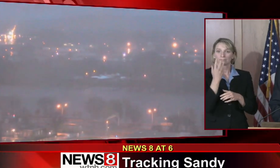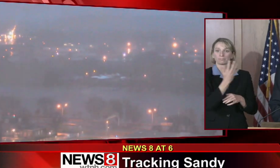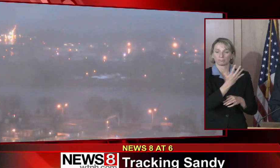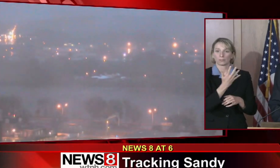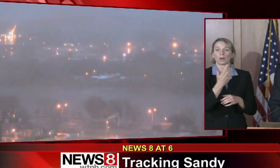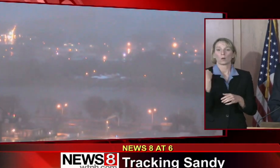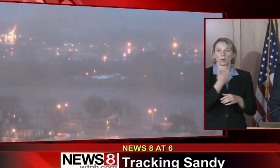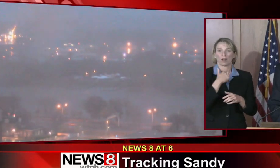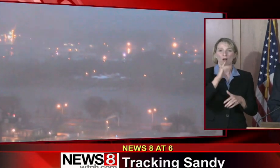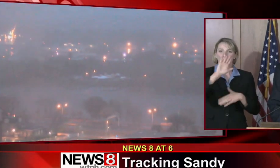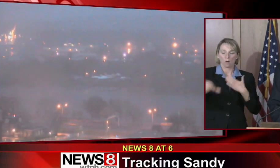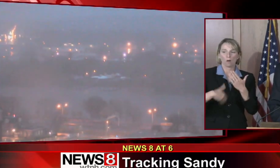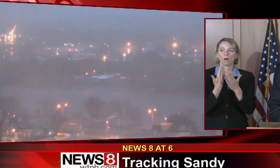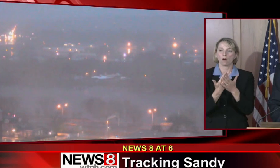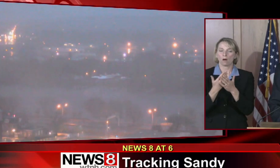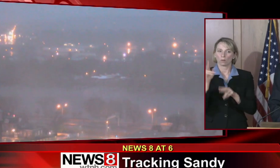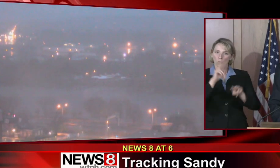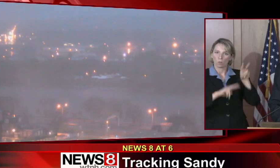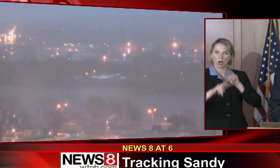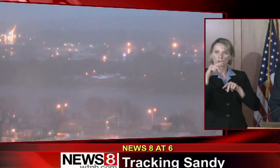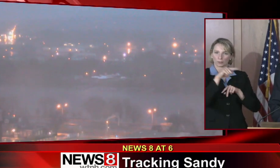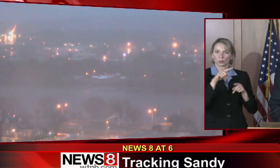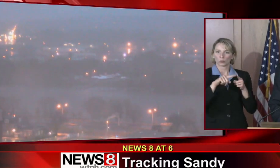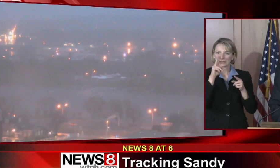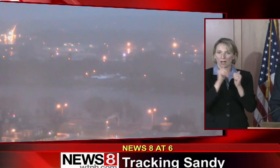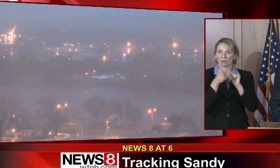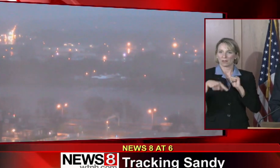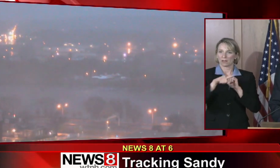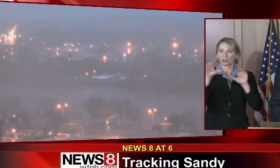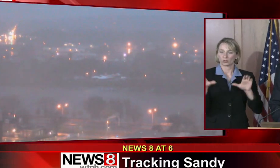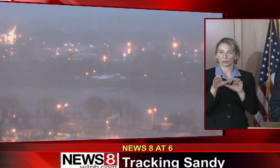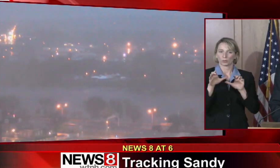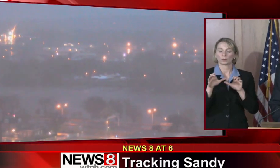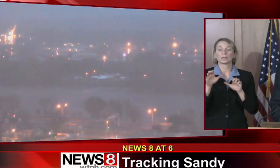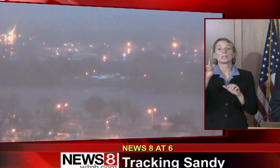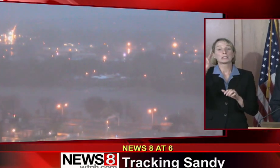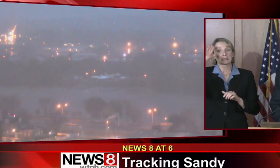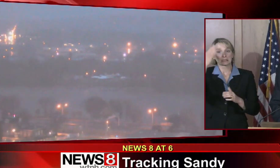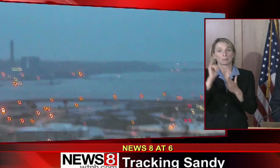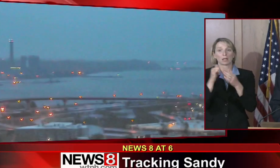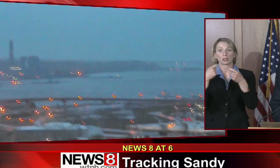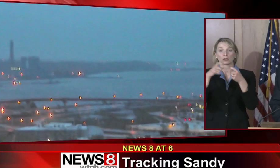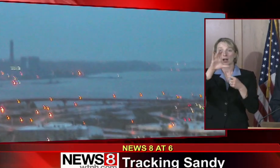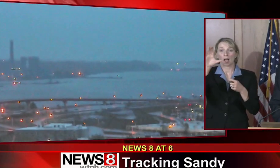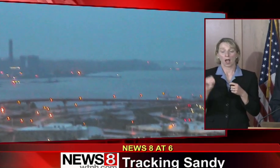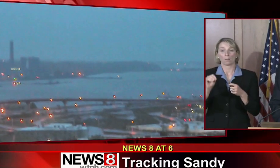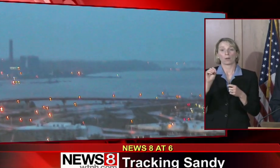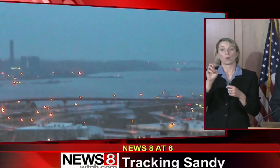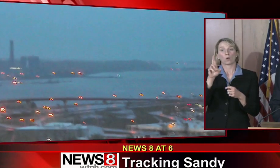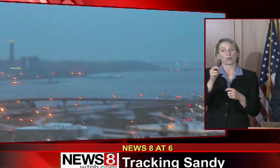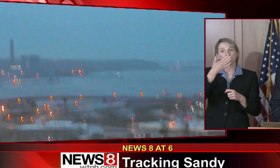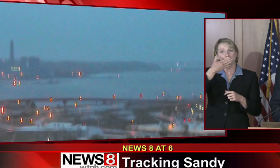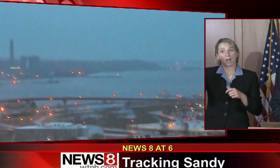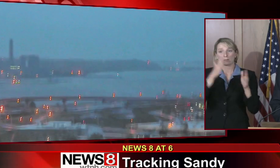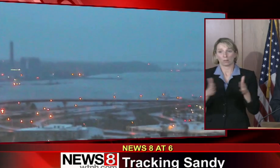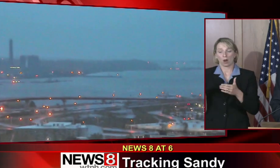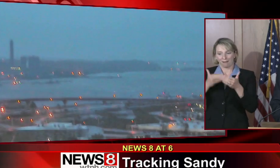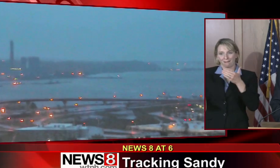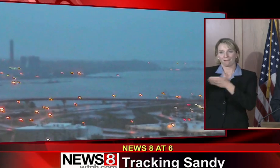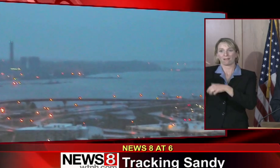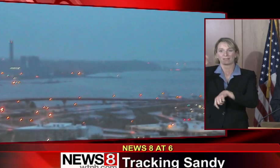is watching to see how they perform. They certainly seem to have been better prepared in advance of the storm. I've told them that I expect their